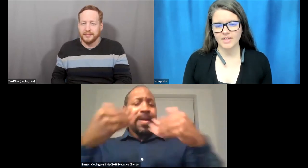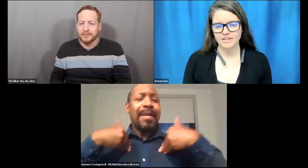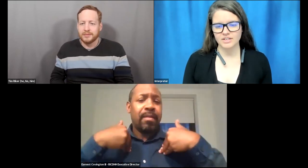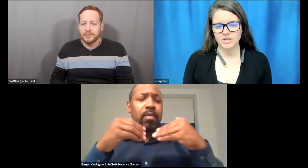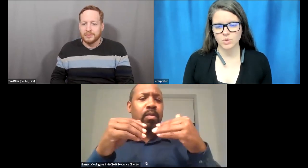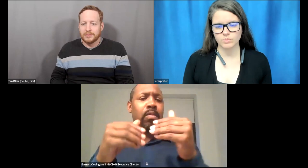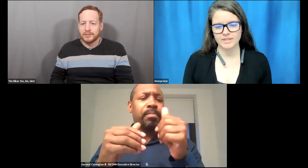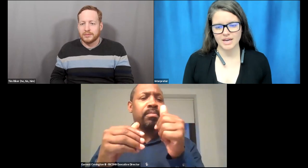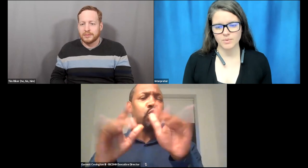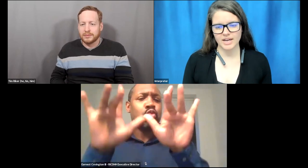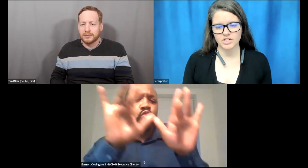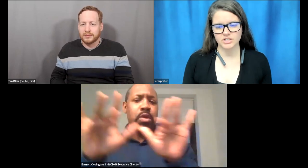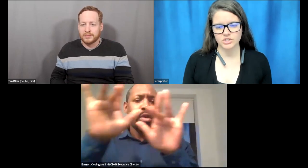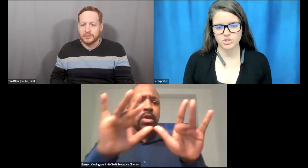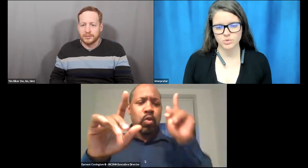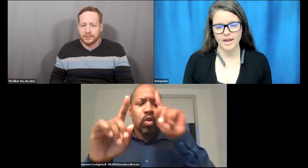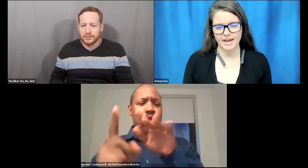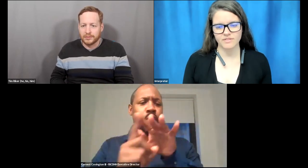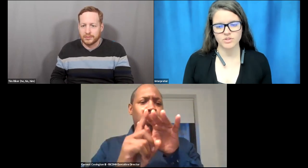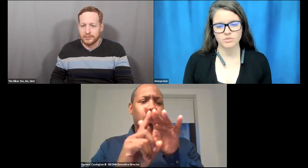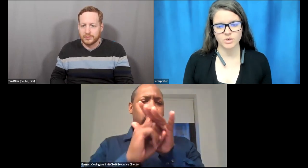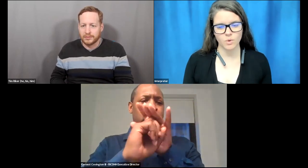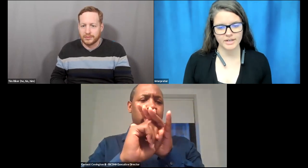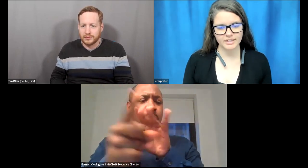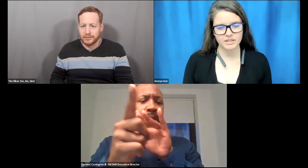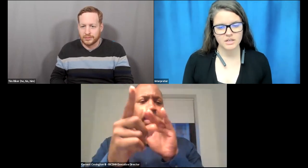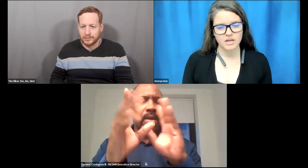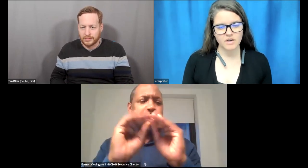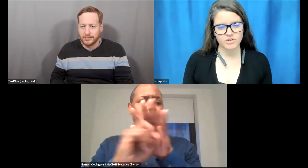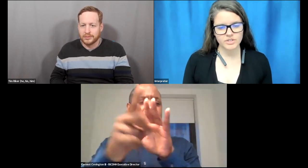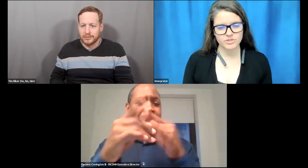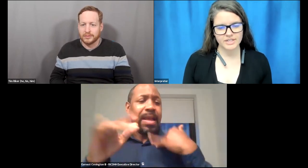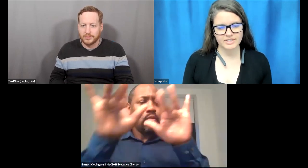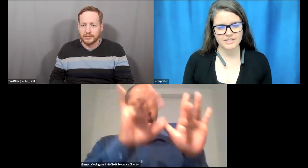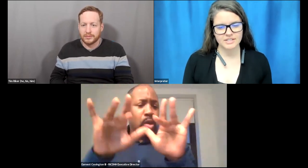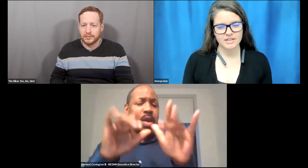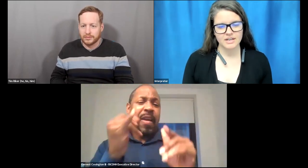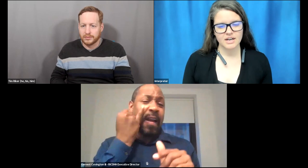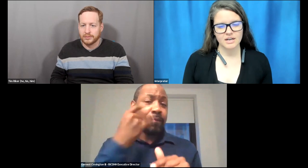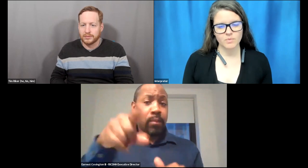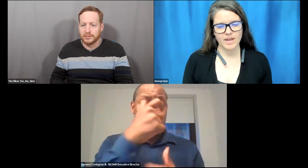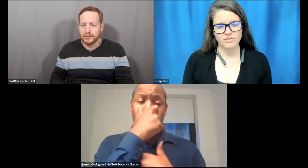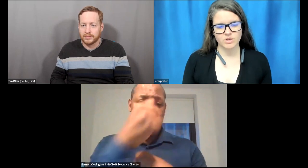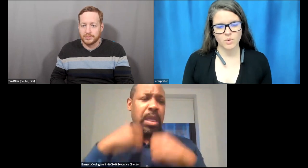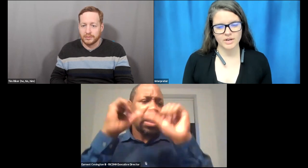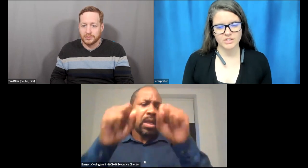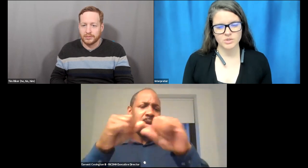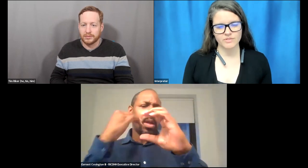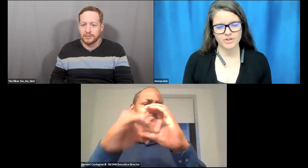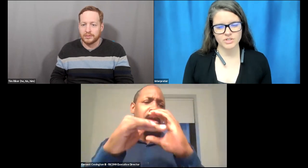Bethany told me that we actually do have the recording of the retreats. We have the recording. So if you're